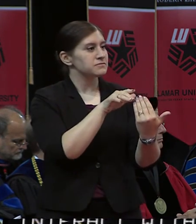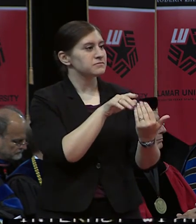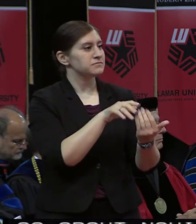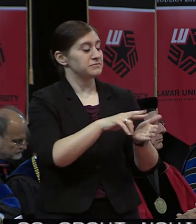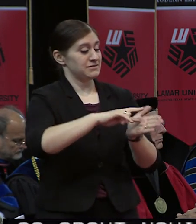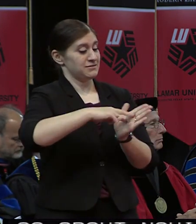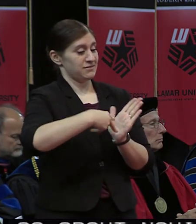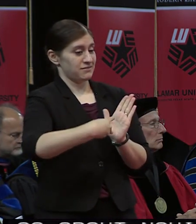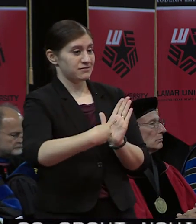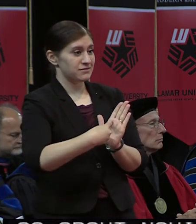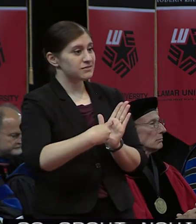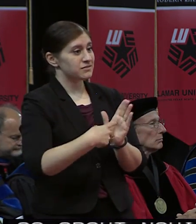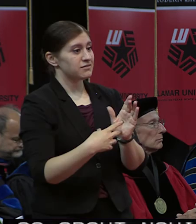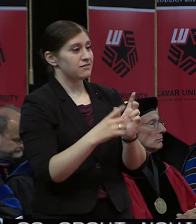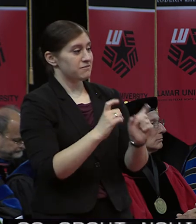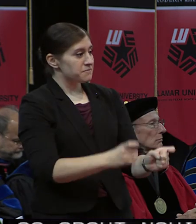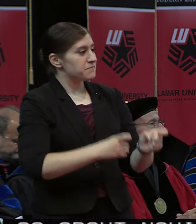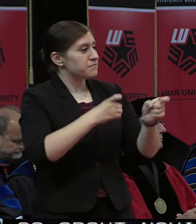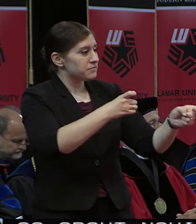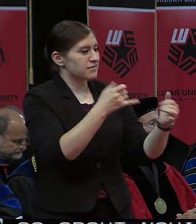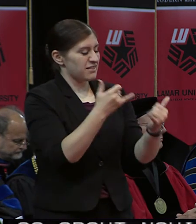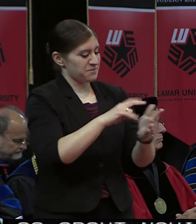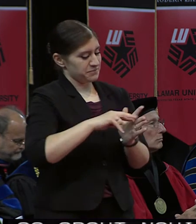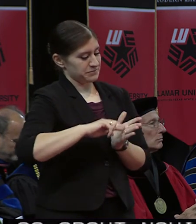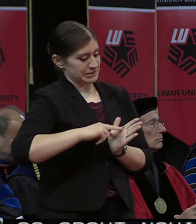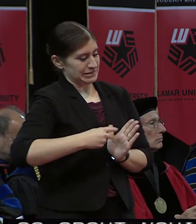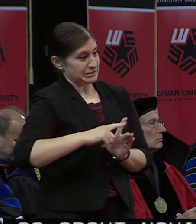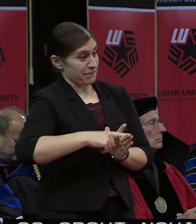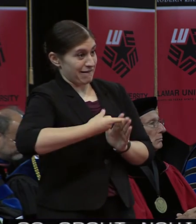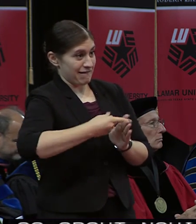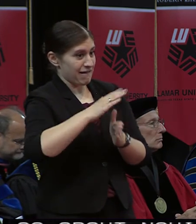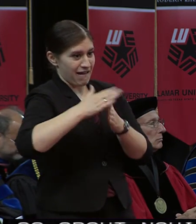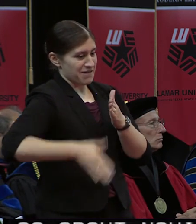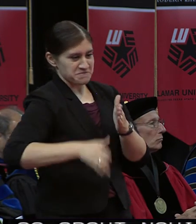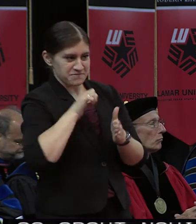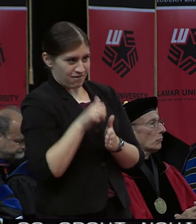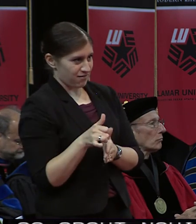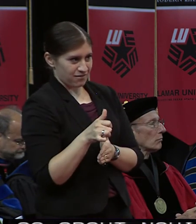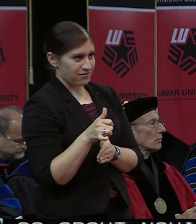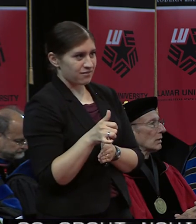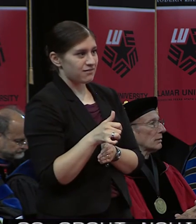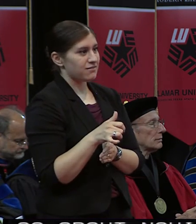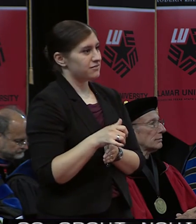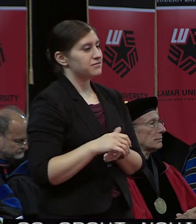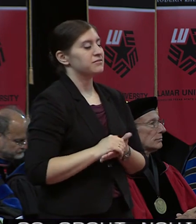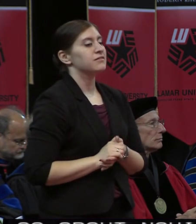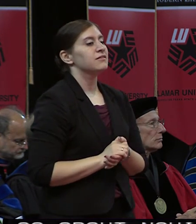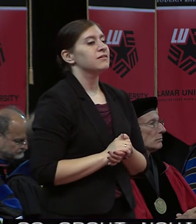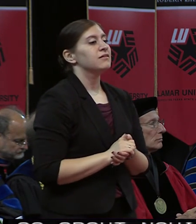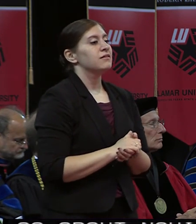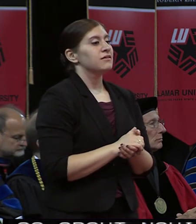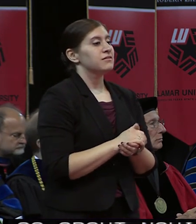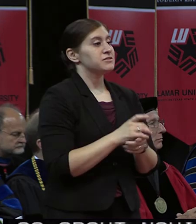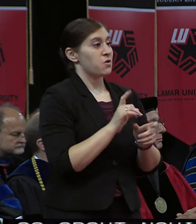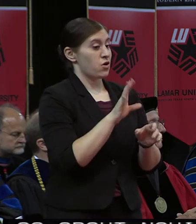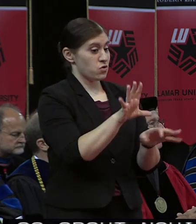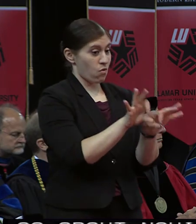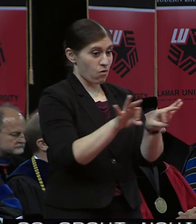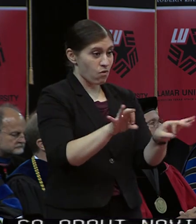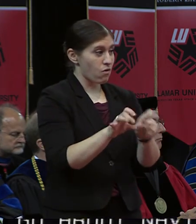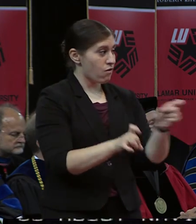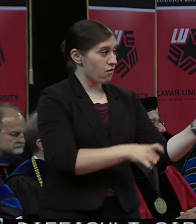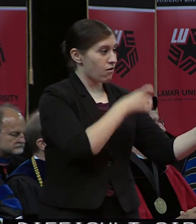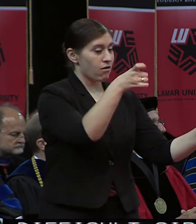definition, commencement is a beginning, not an end. Therefore, the diploma that you are about to